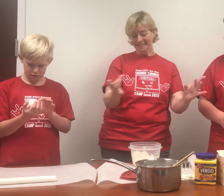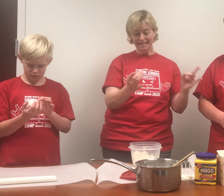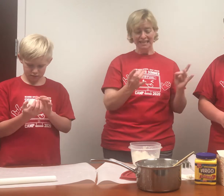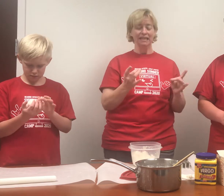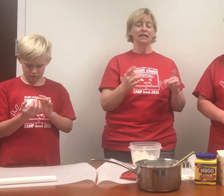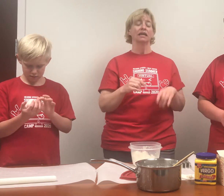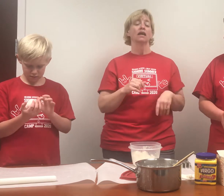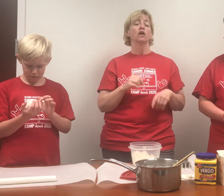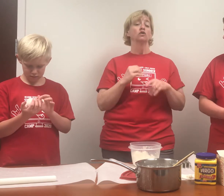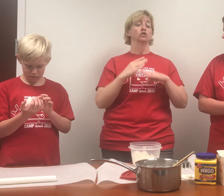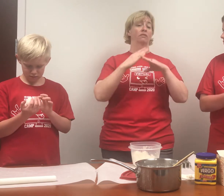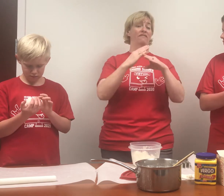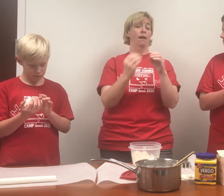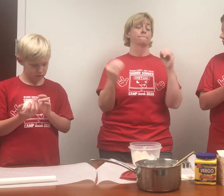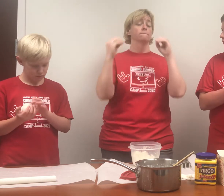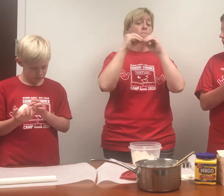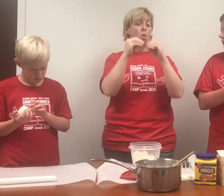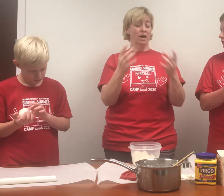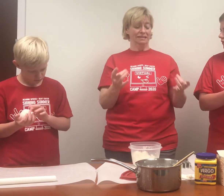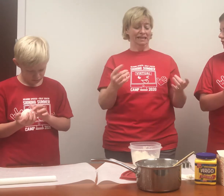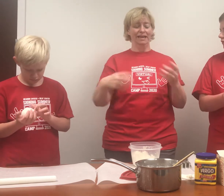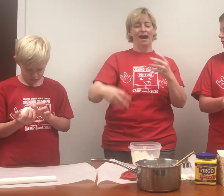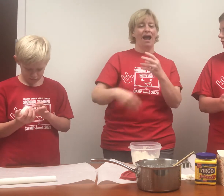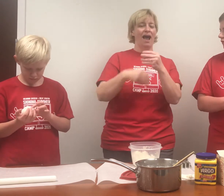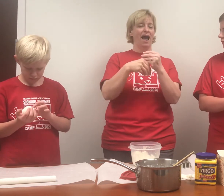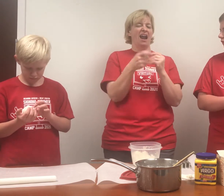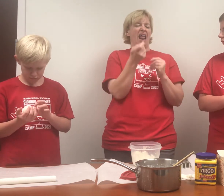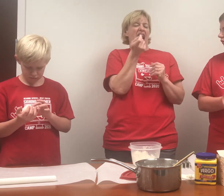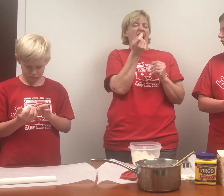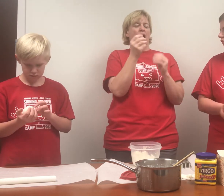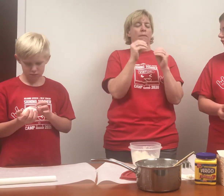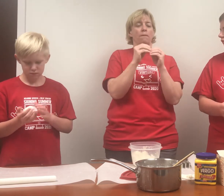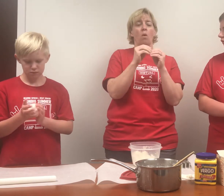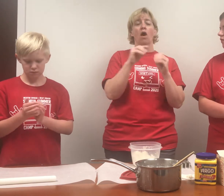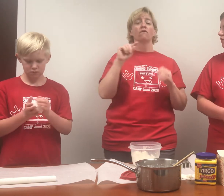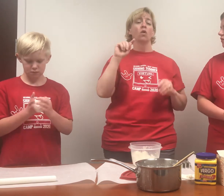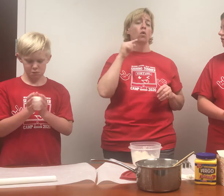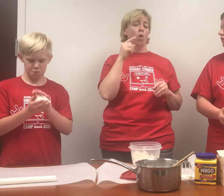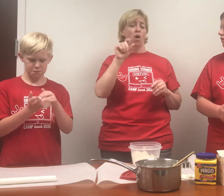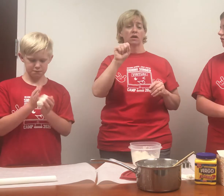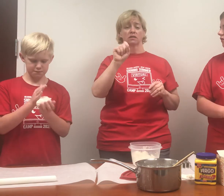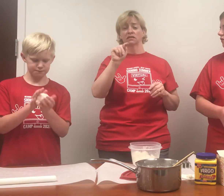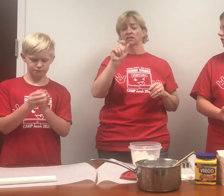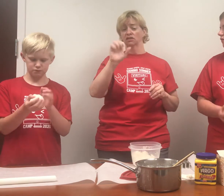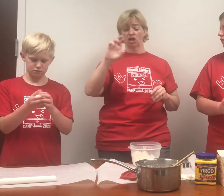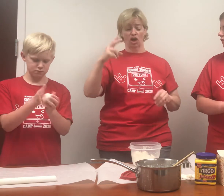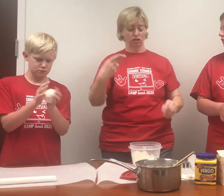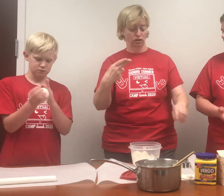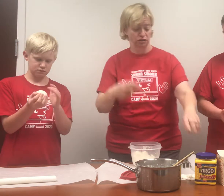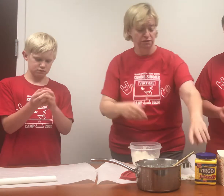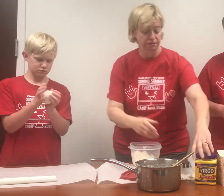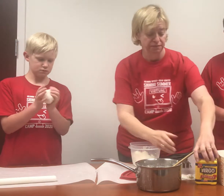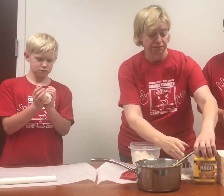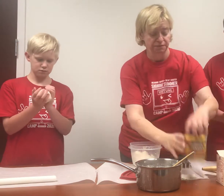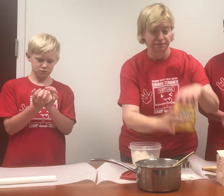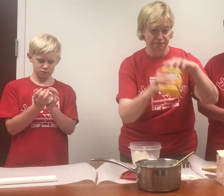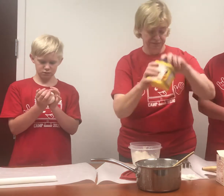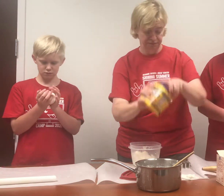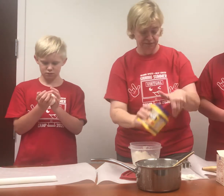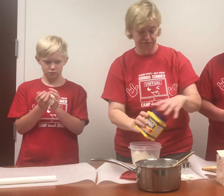might be a little bit sticky when you work with this clay, so to prevent this from becoming sticky, you're going to add a